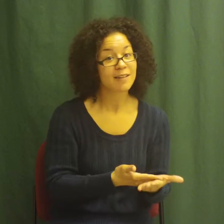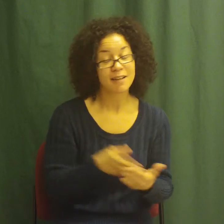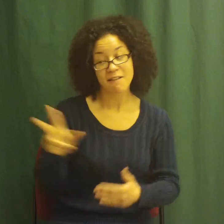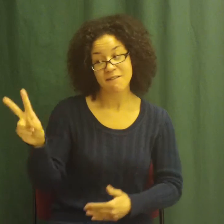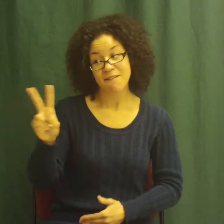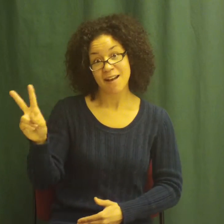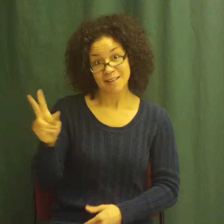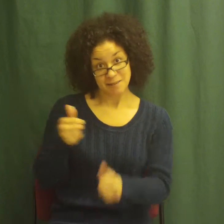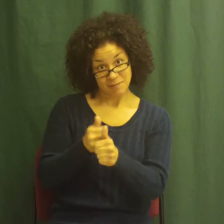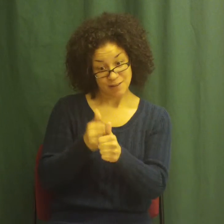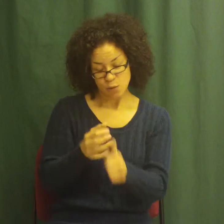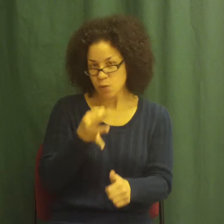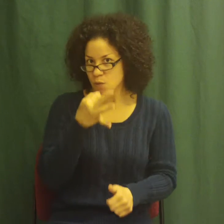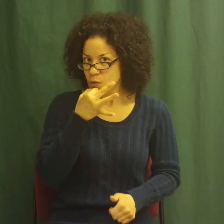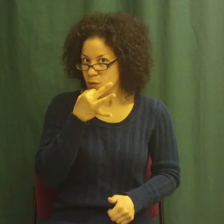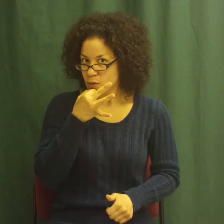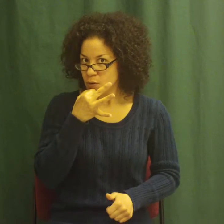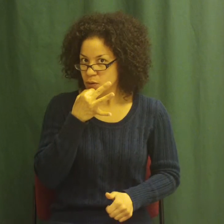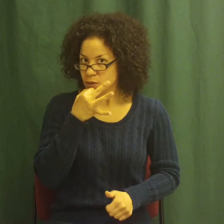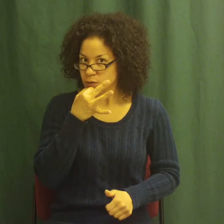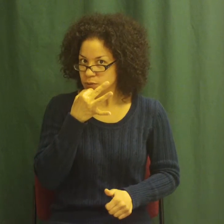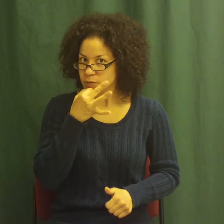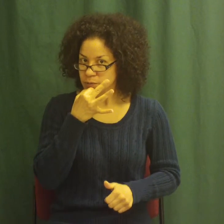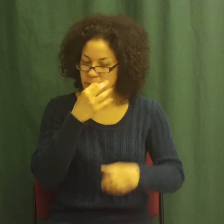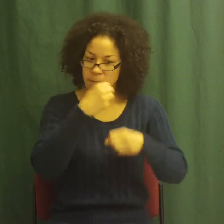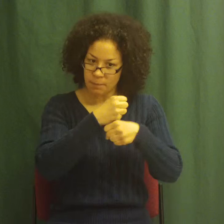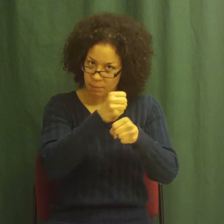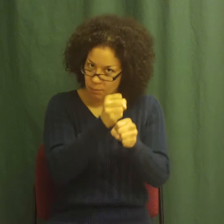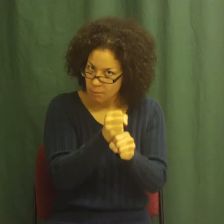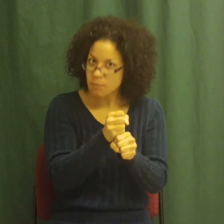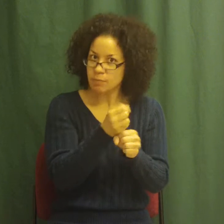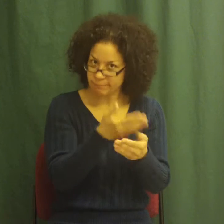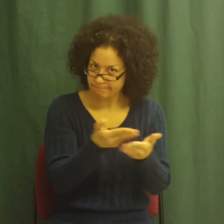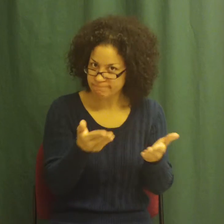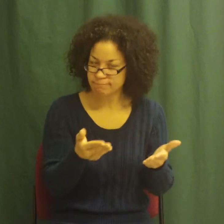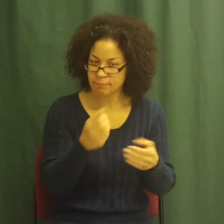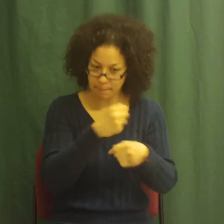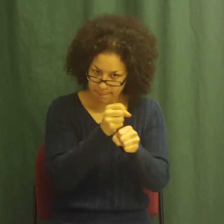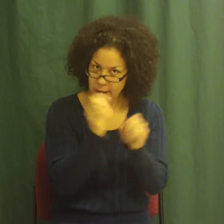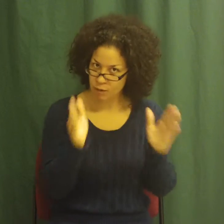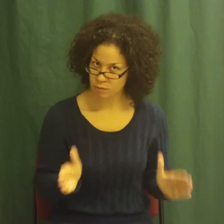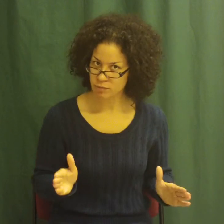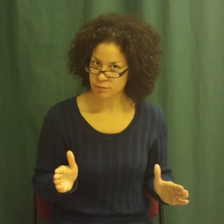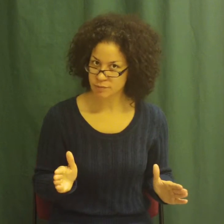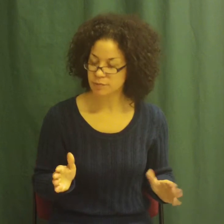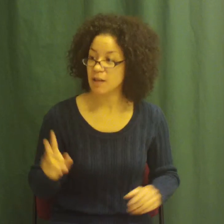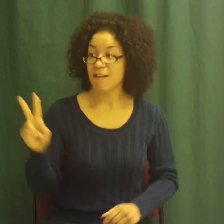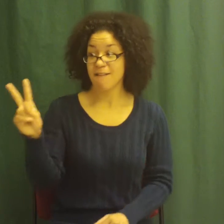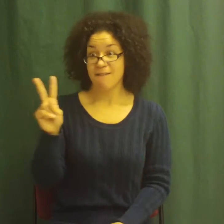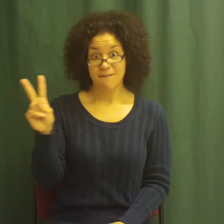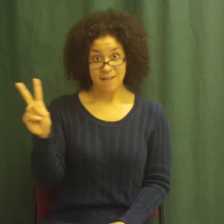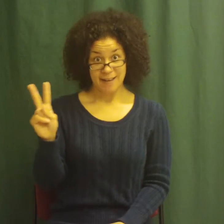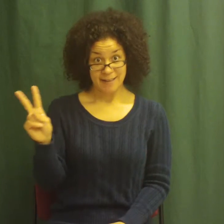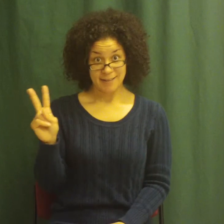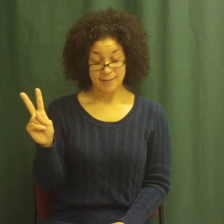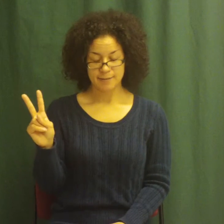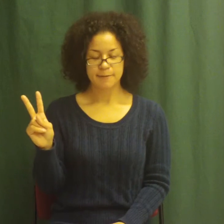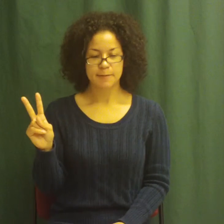Using a method called pattern welding, the Vikings could make swords that were both extremely sharp